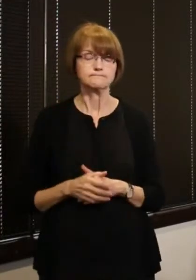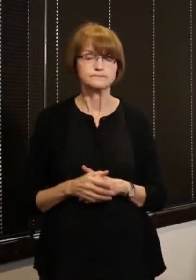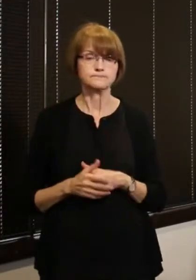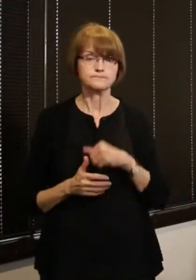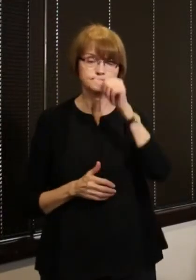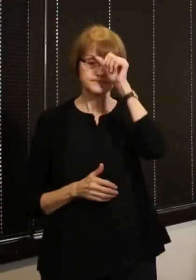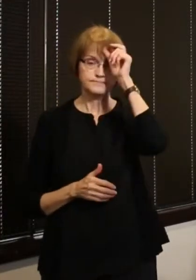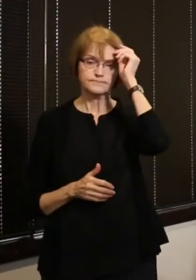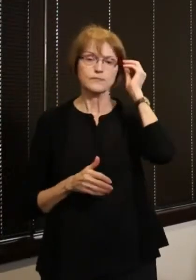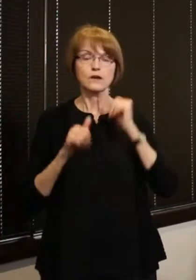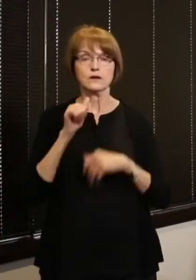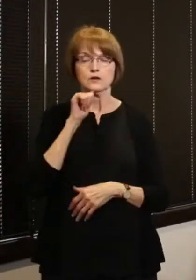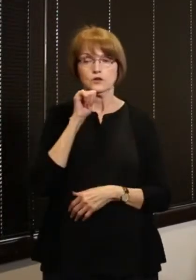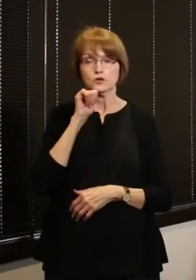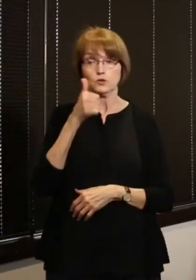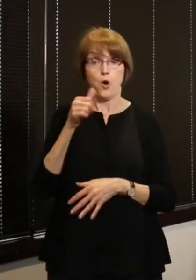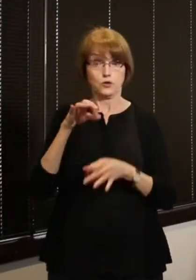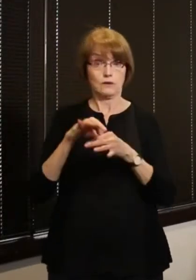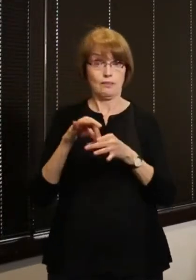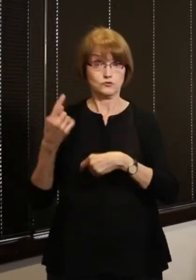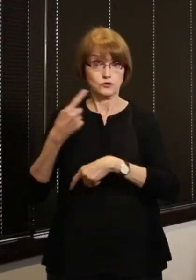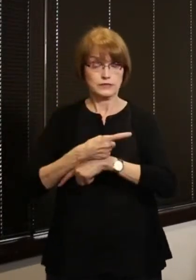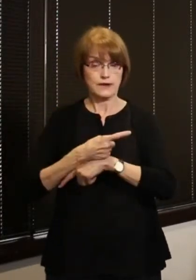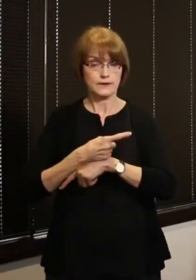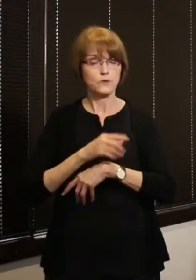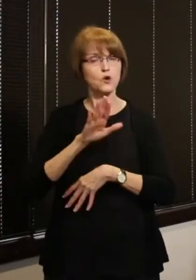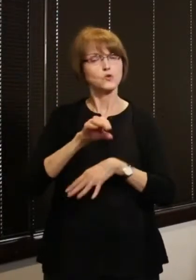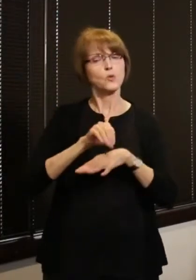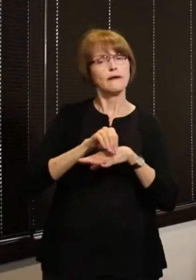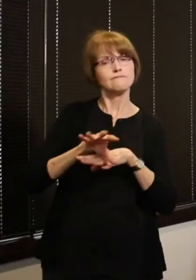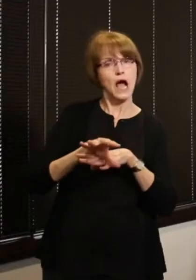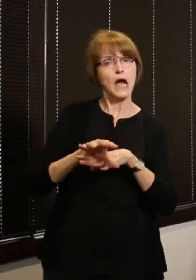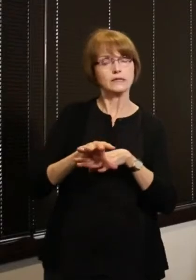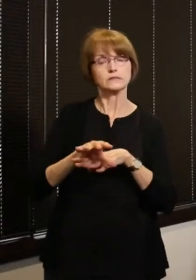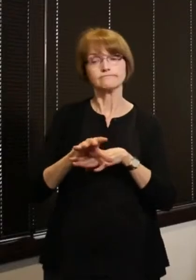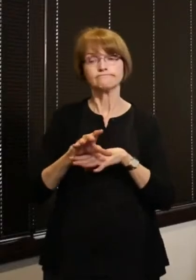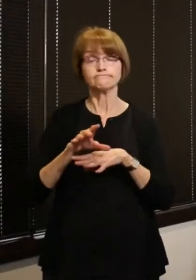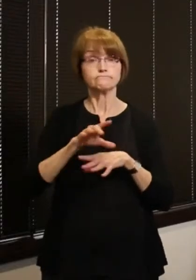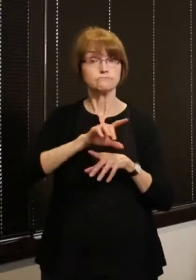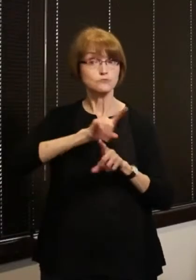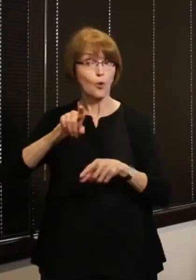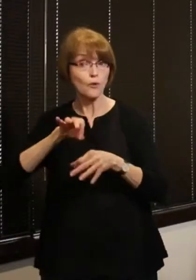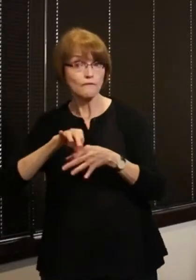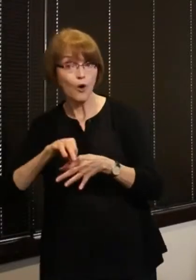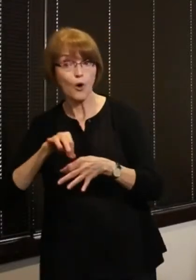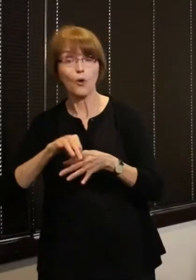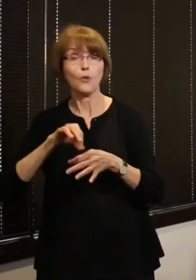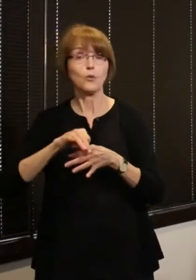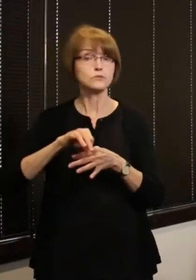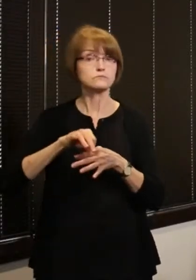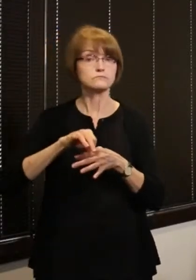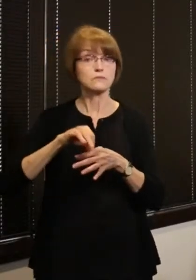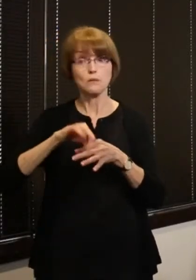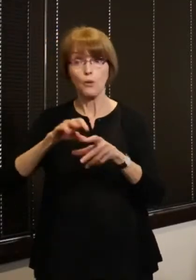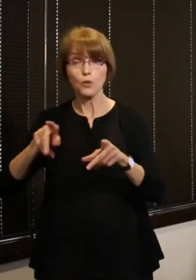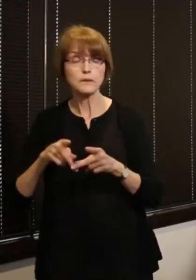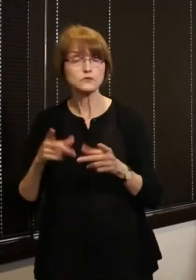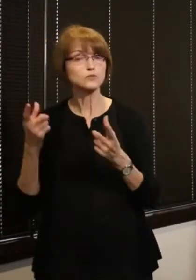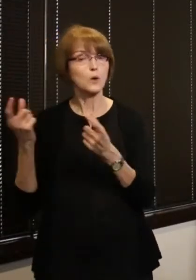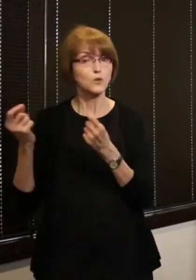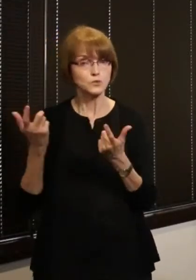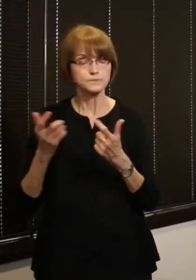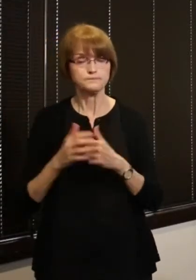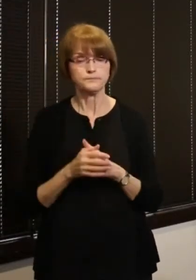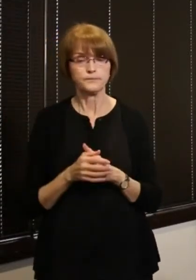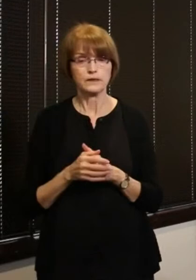With tomorrow marking Election Day, what advice would you give to people going to vote or running to polling places? Well,